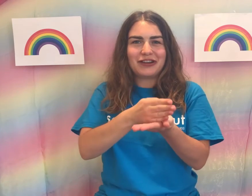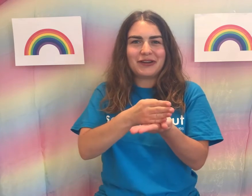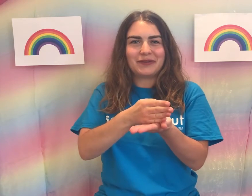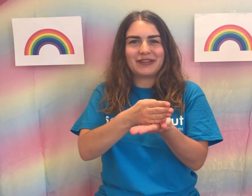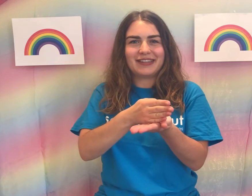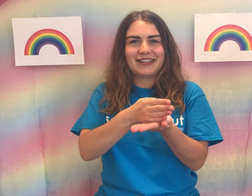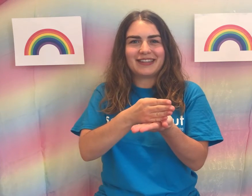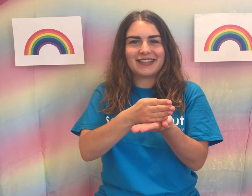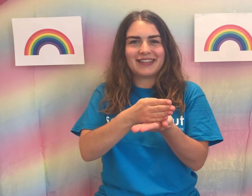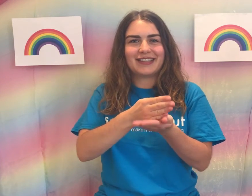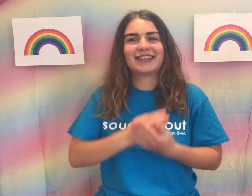true.